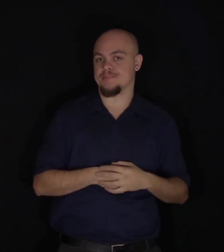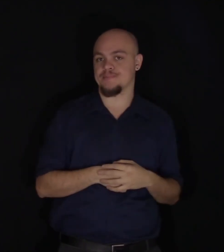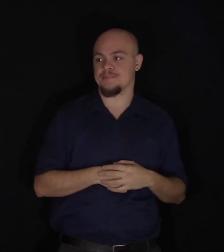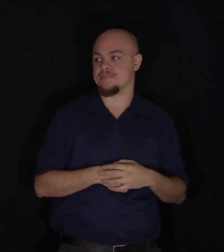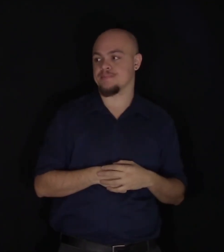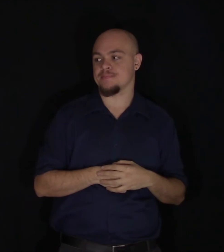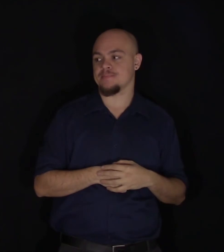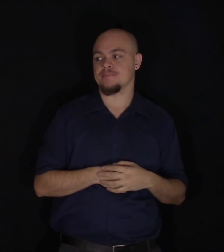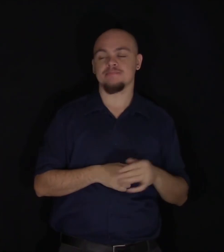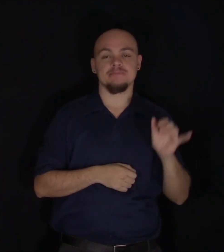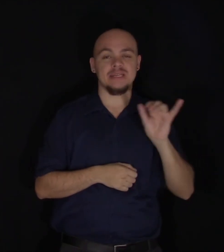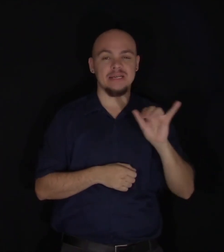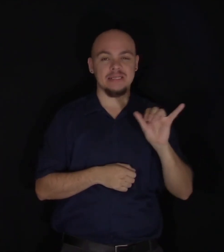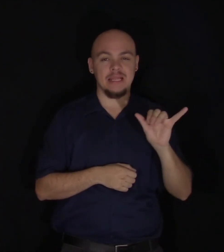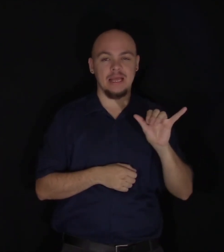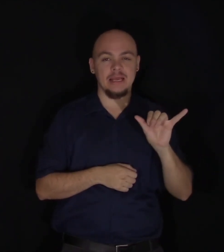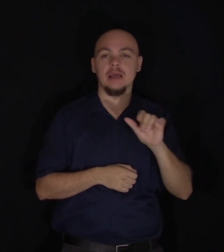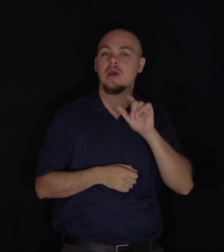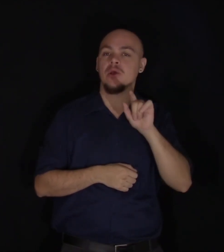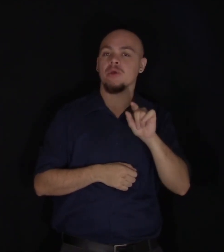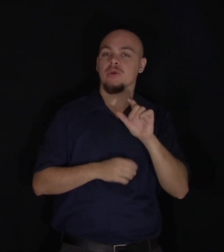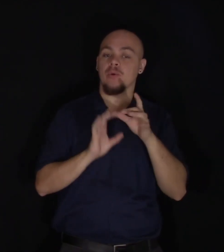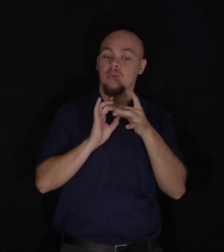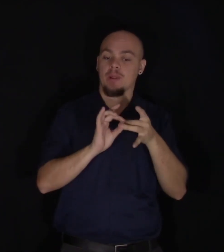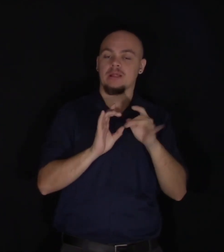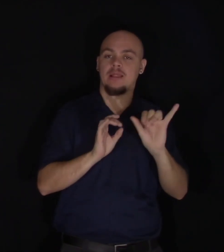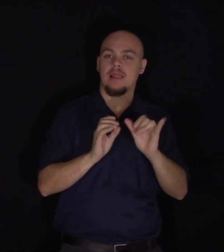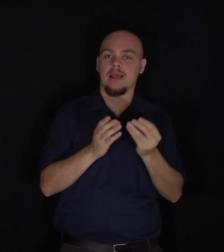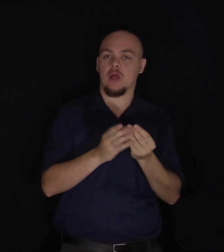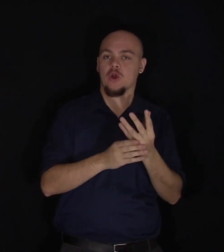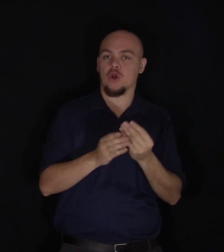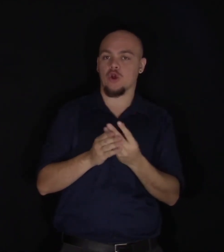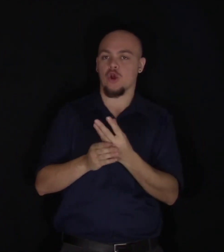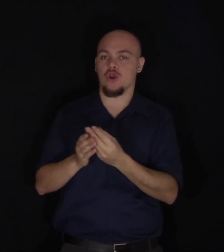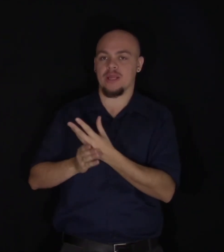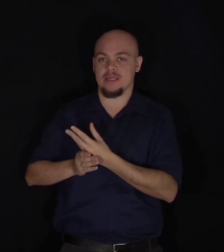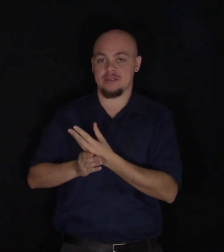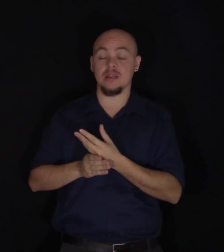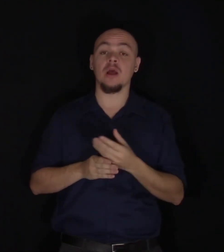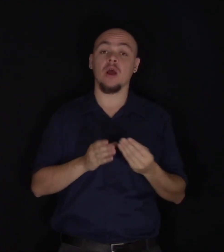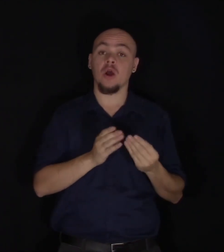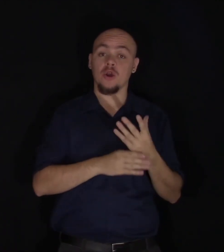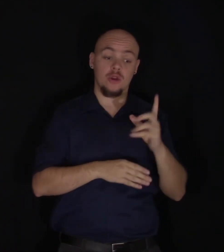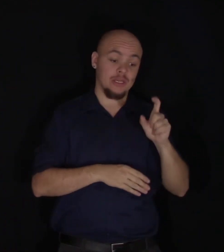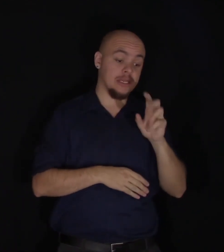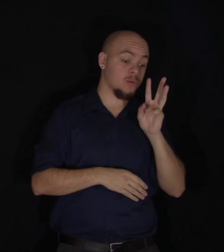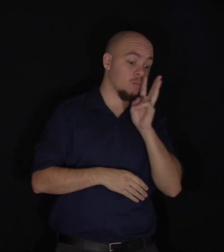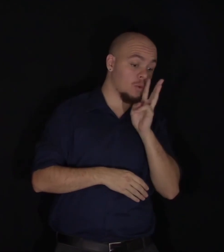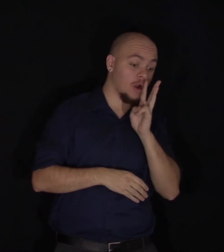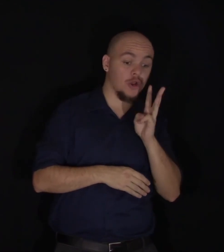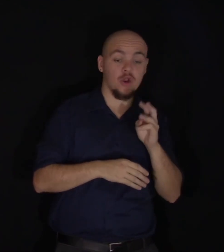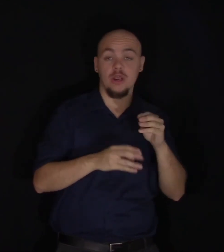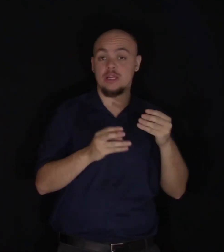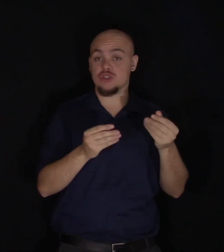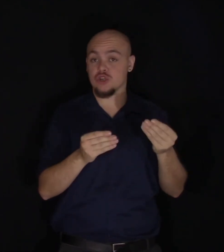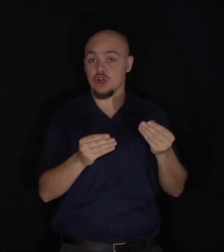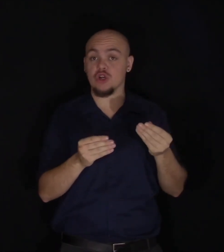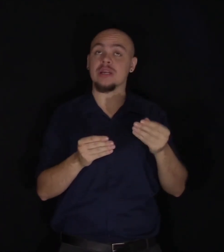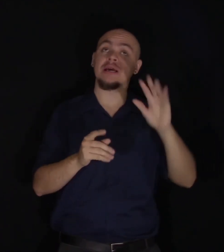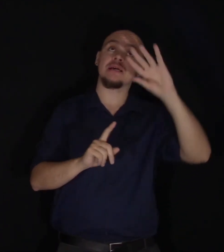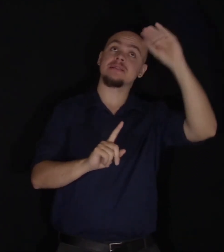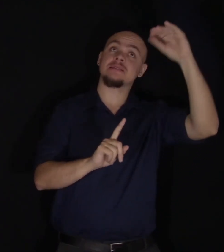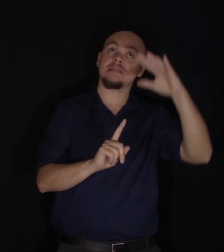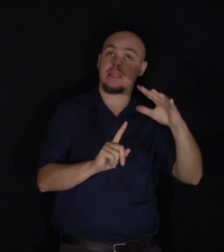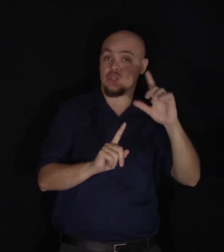Think of it like this. Your relationship is like a garden. A garden needs water and fertilizer and sunshine to